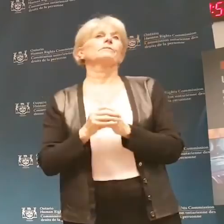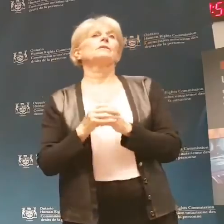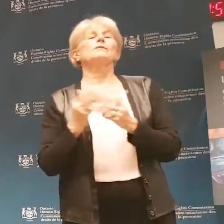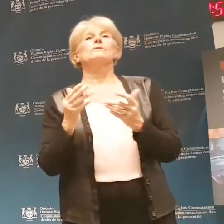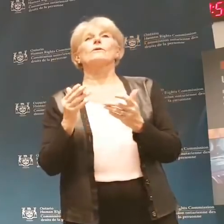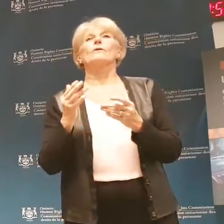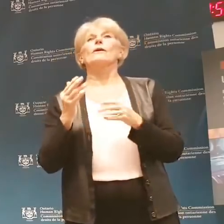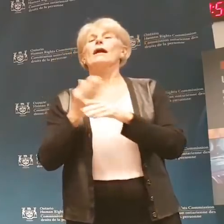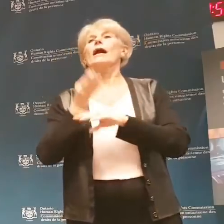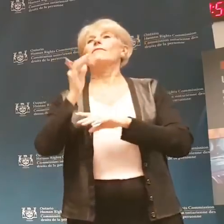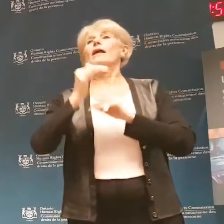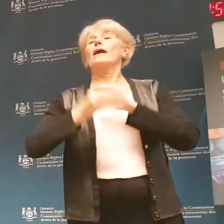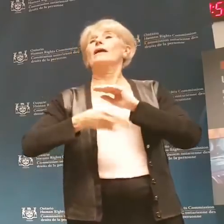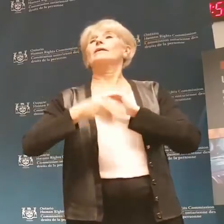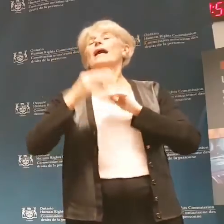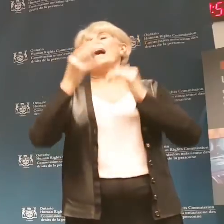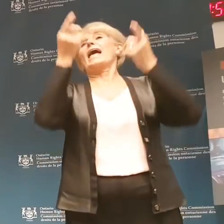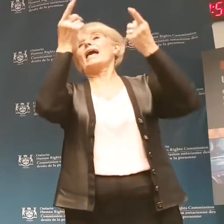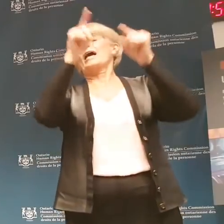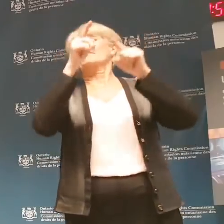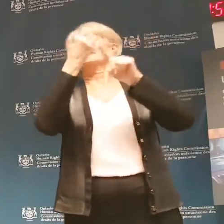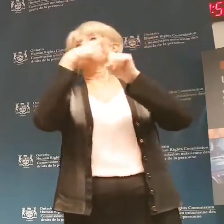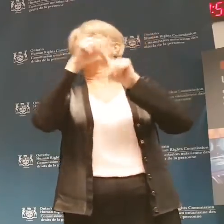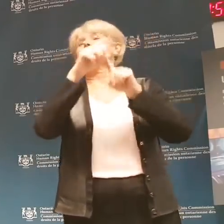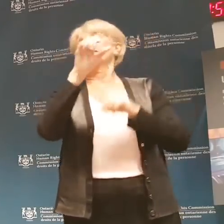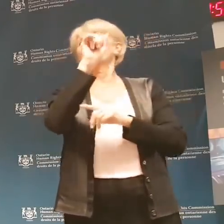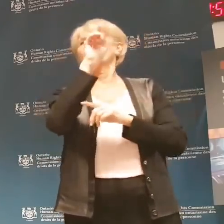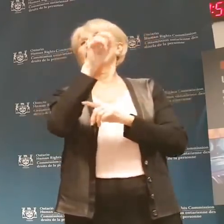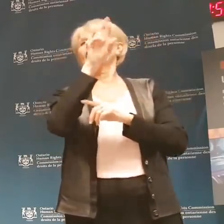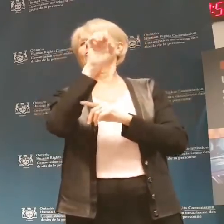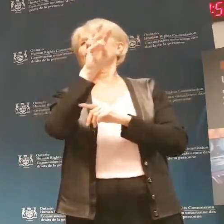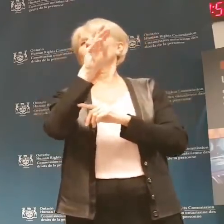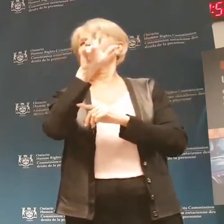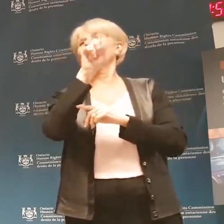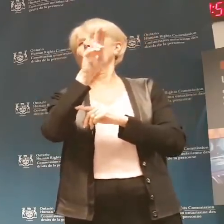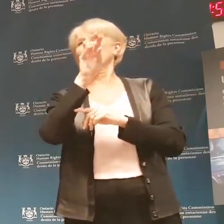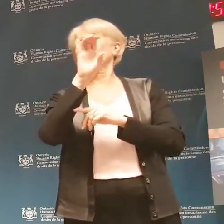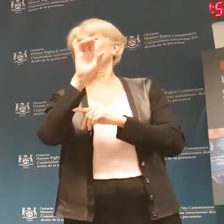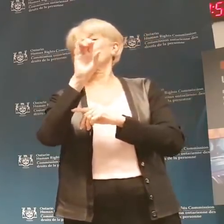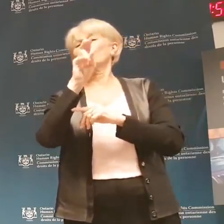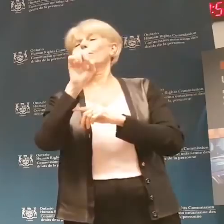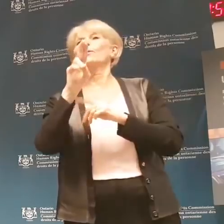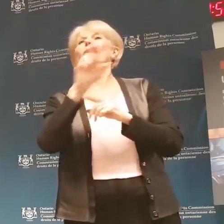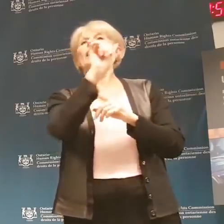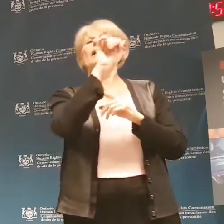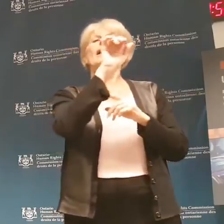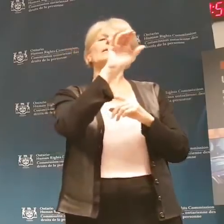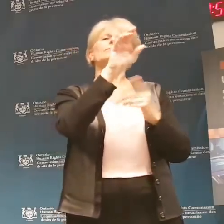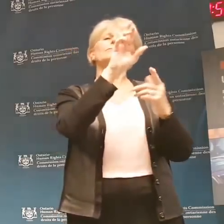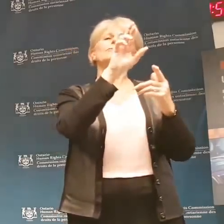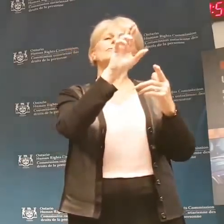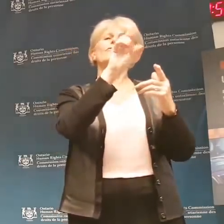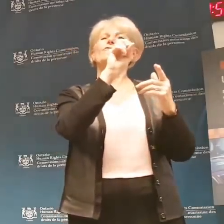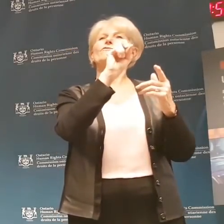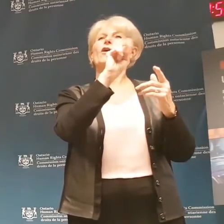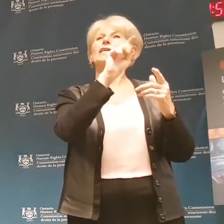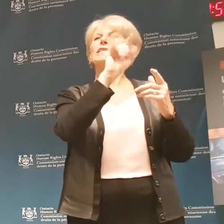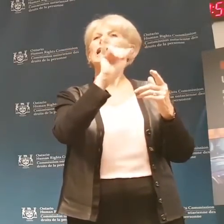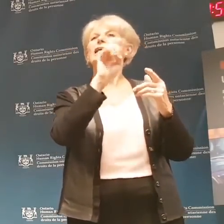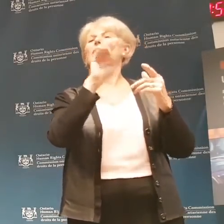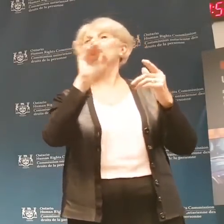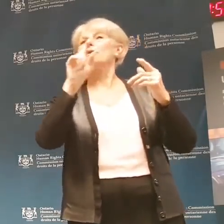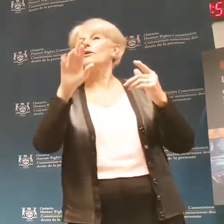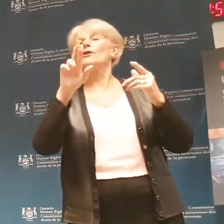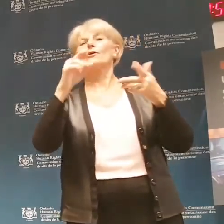the high-profile incidents, for example, involving Andrew Loku, Daphne Miller, the incident involving